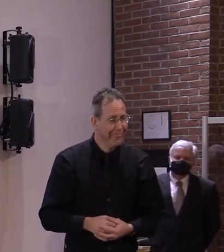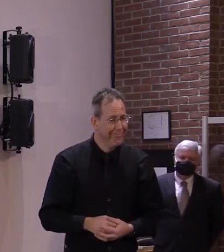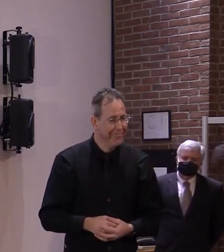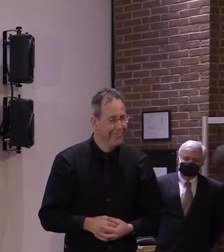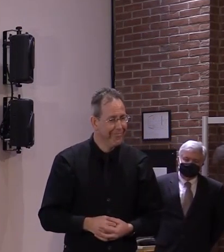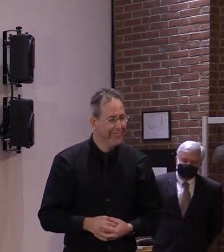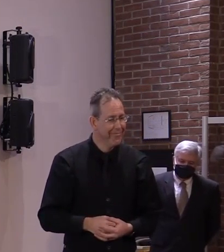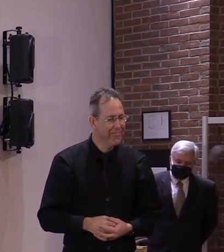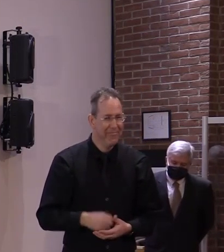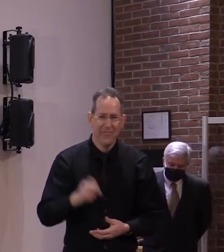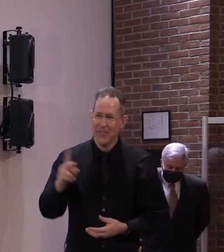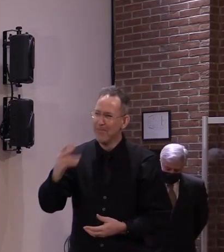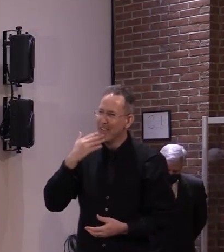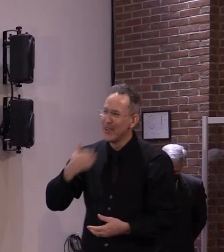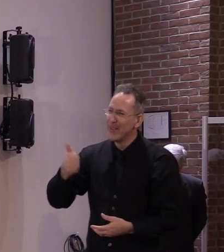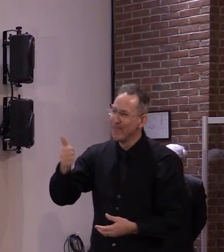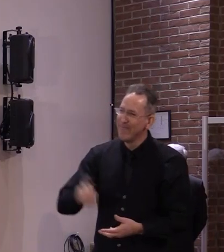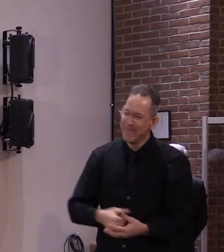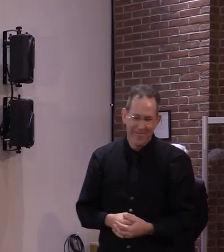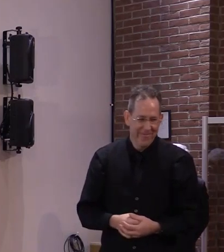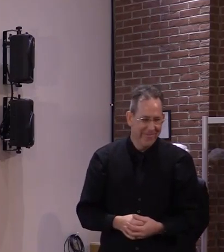Colin, 7 days.